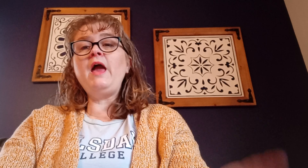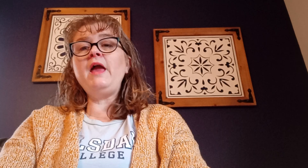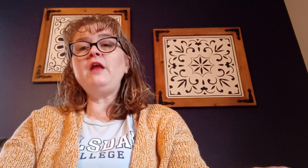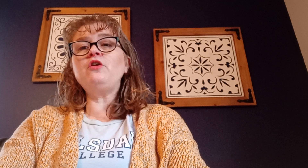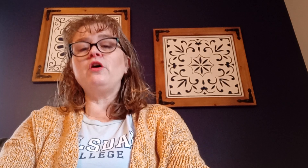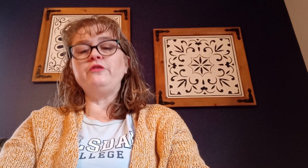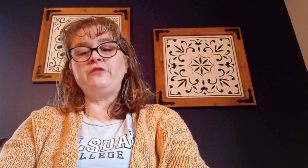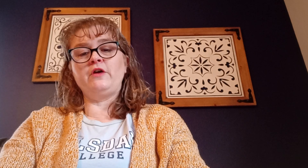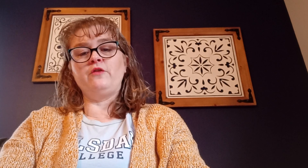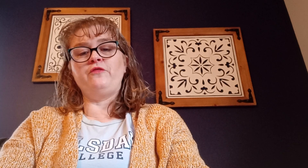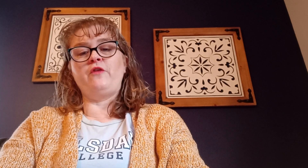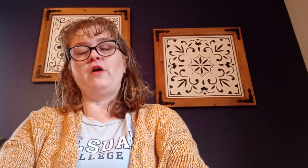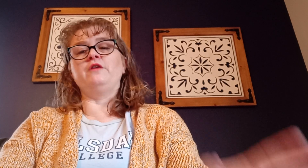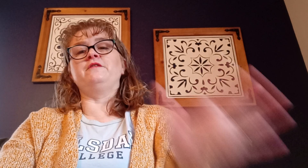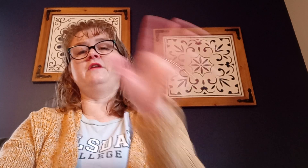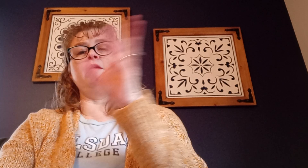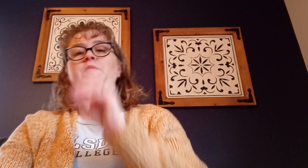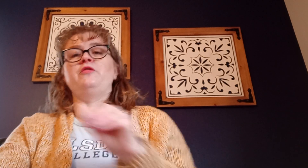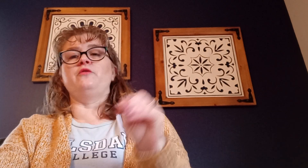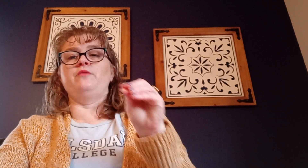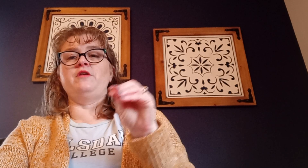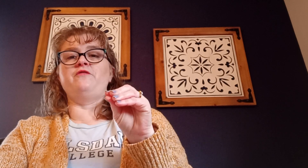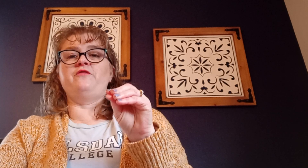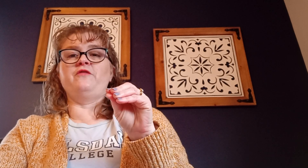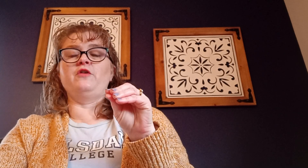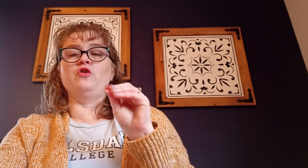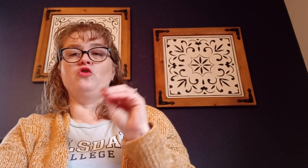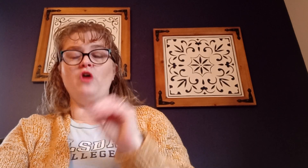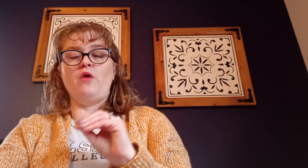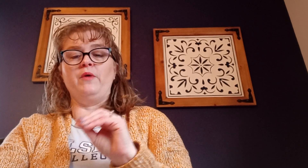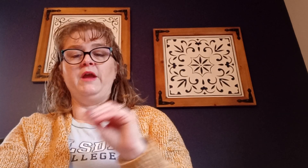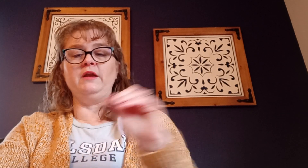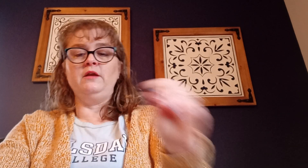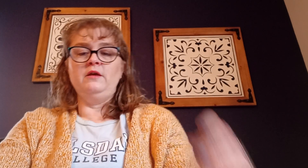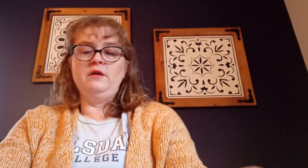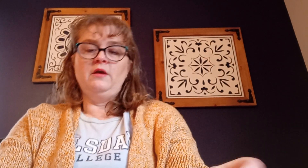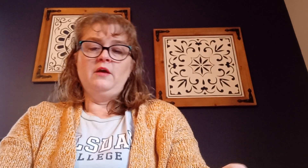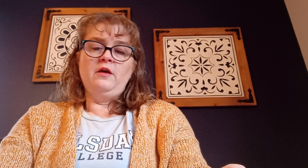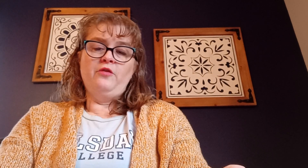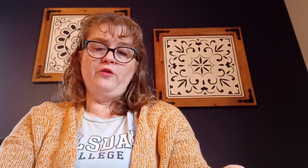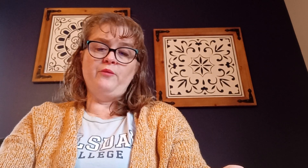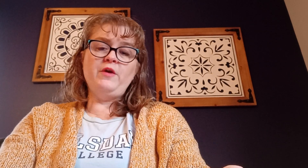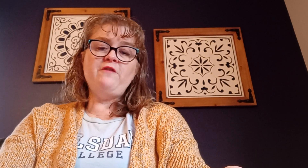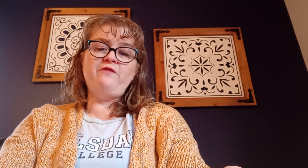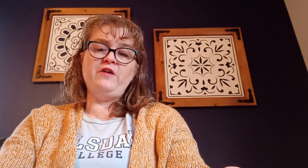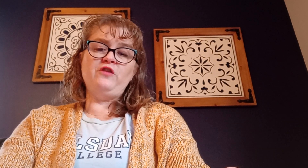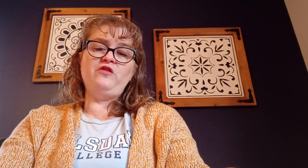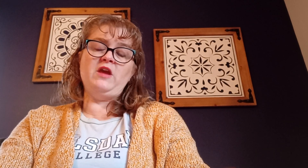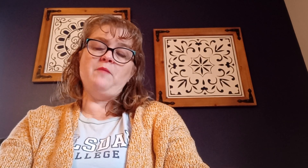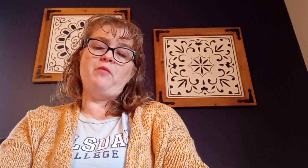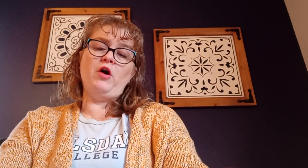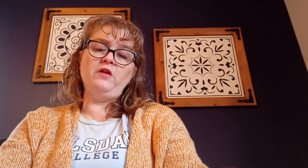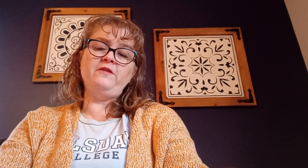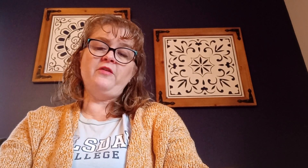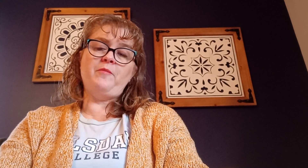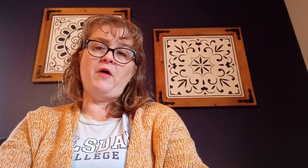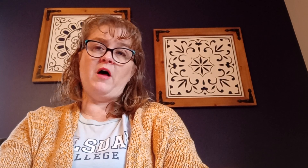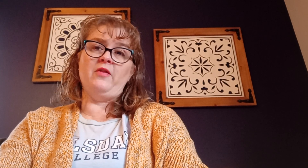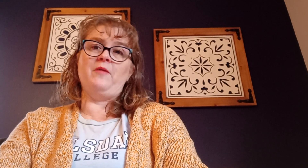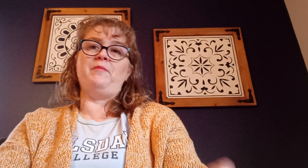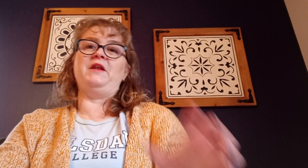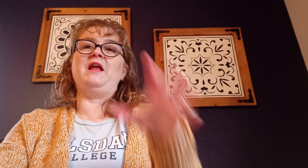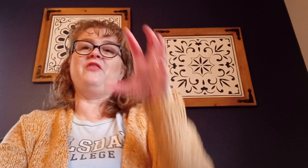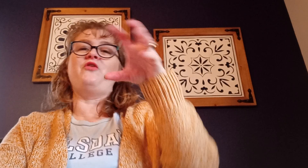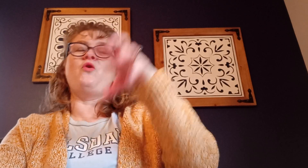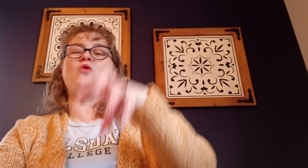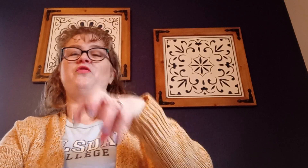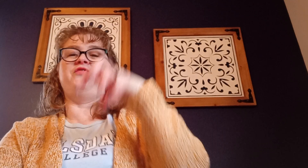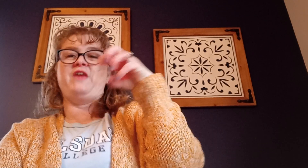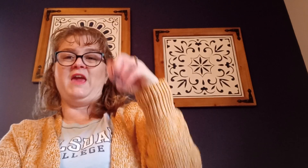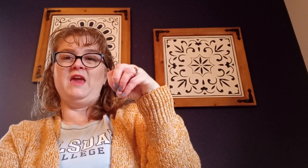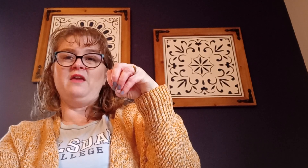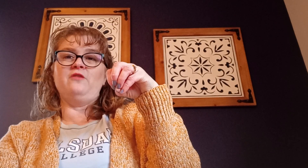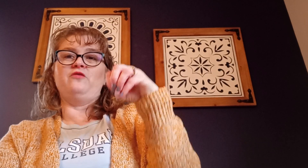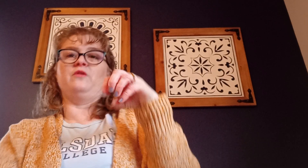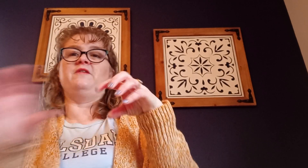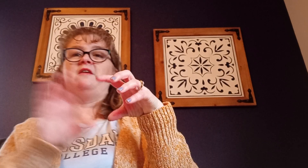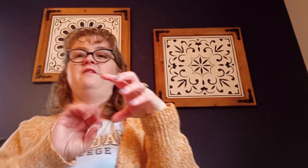And also, as far as keeping the reef going, the reef fish eat parts of the polyp, but not the whole thing. So it's easy